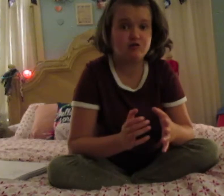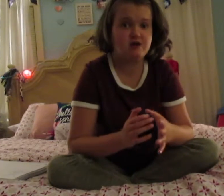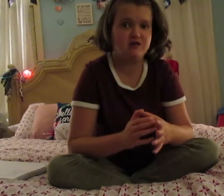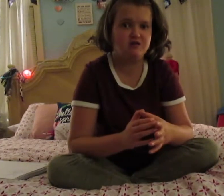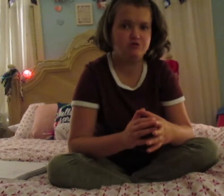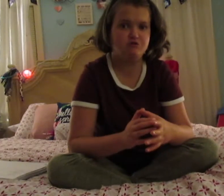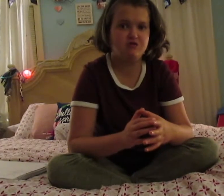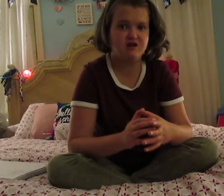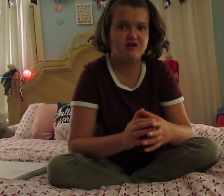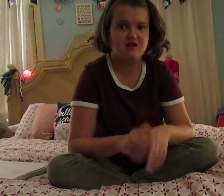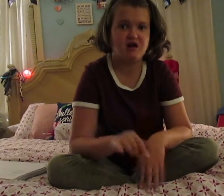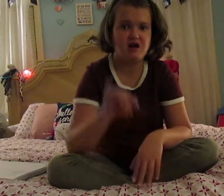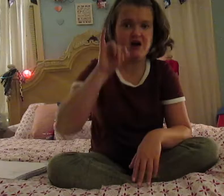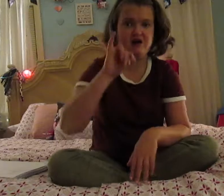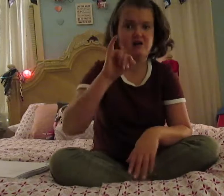question, you will say I